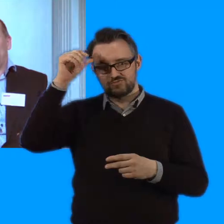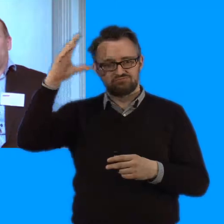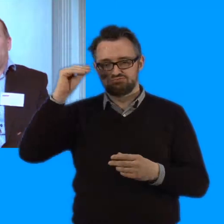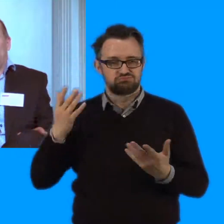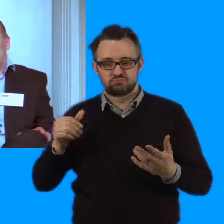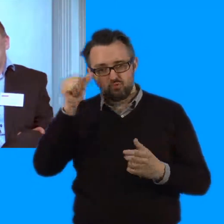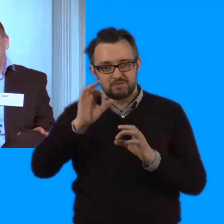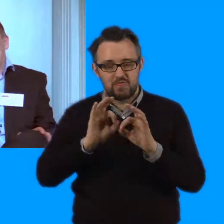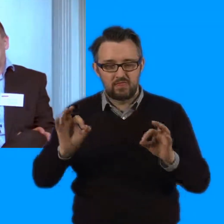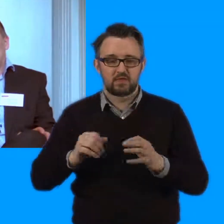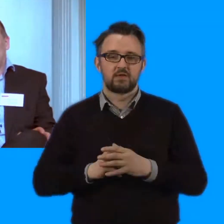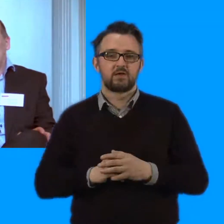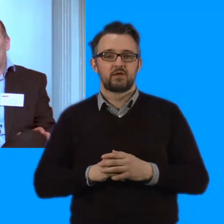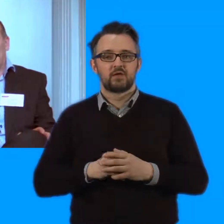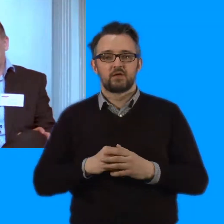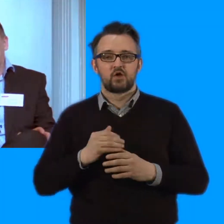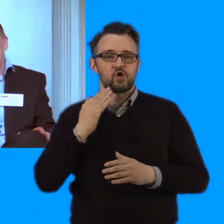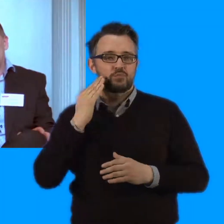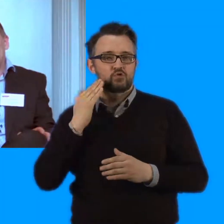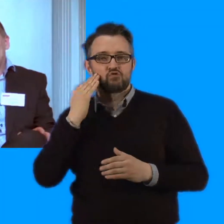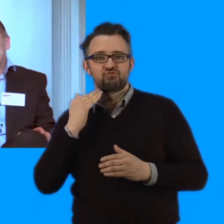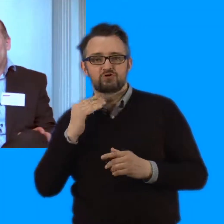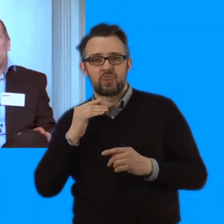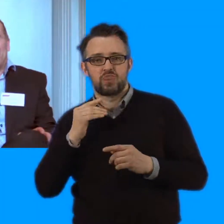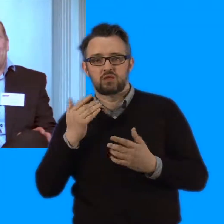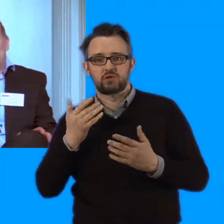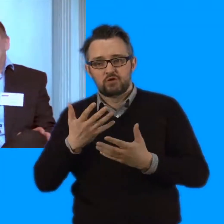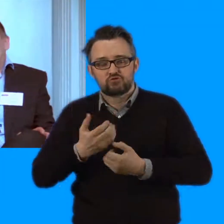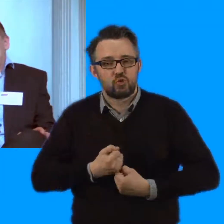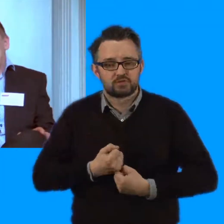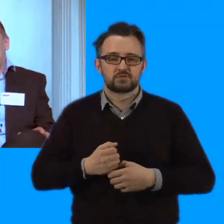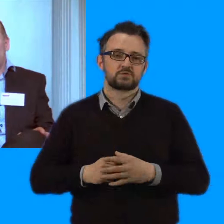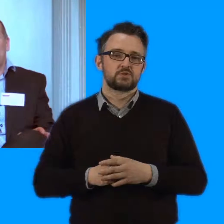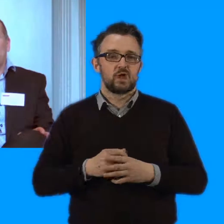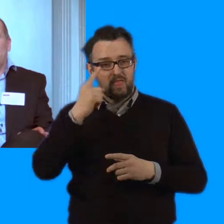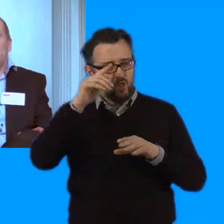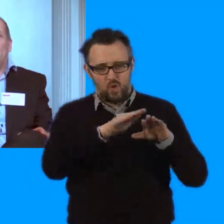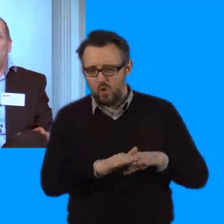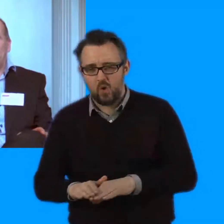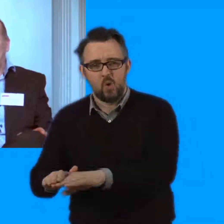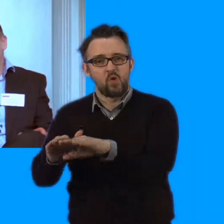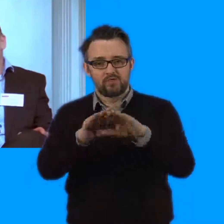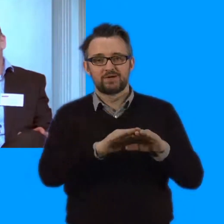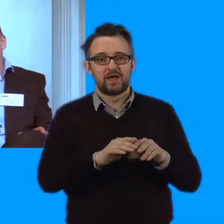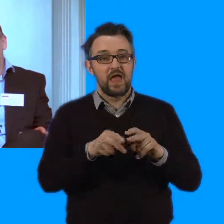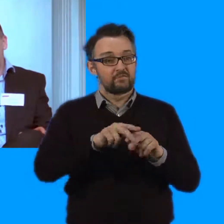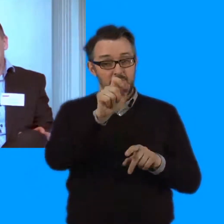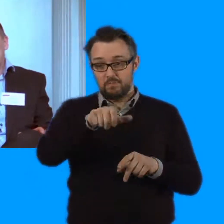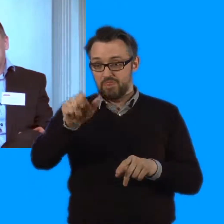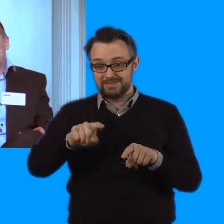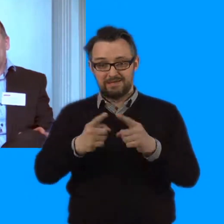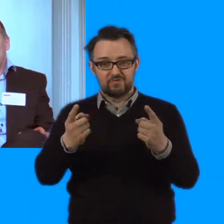It's related to lack of racial tolerance. Right across the board, anything where there's a difference between